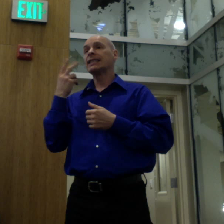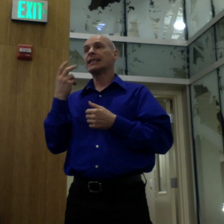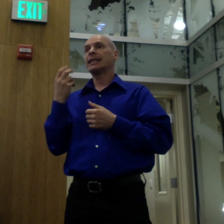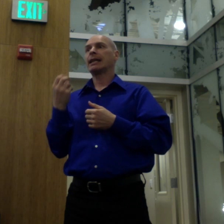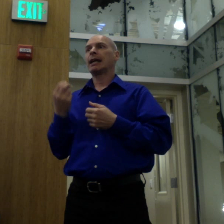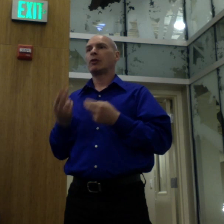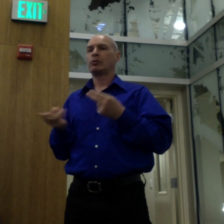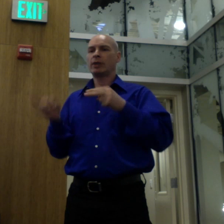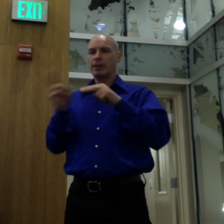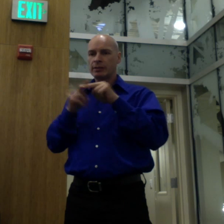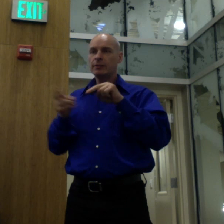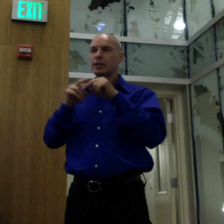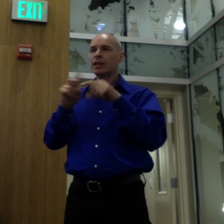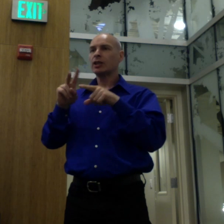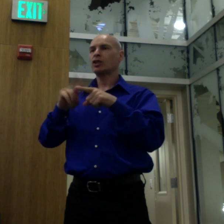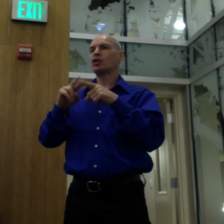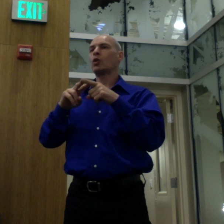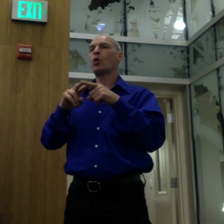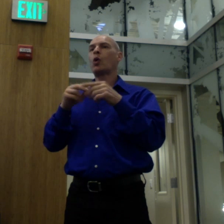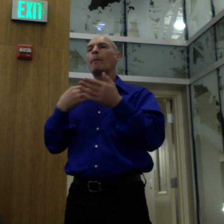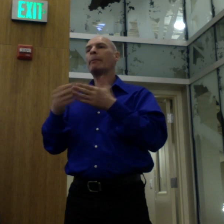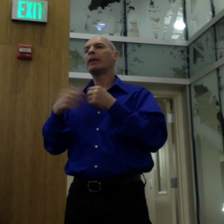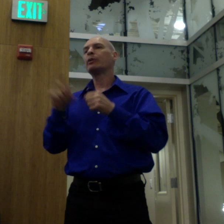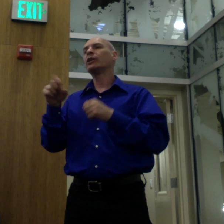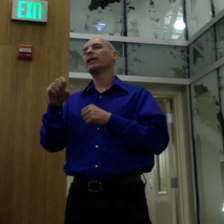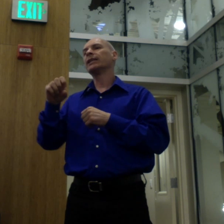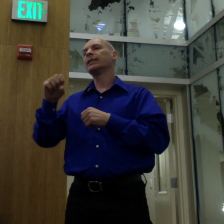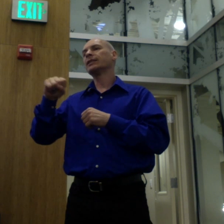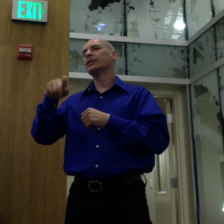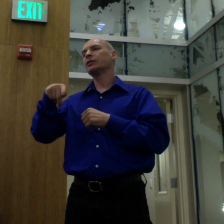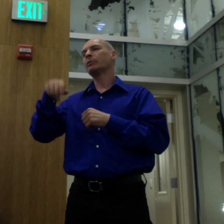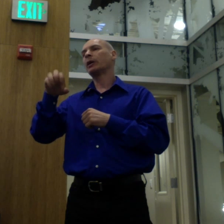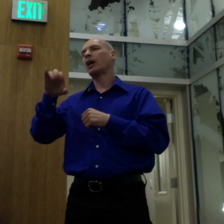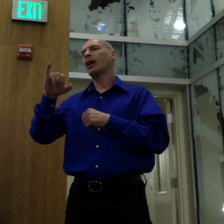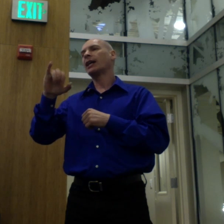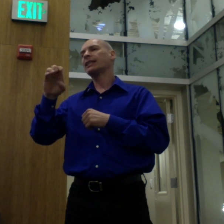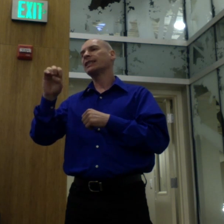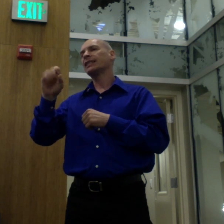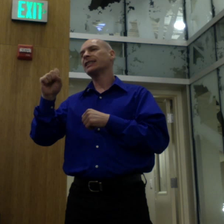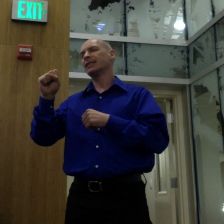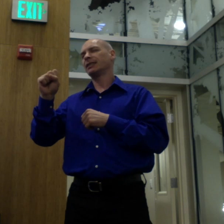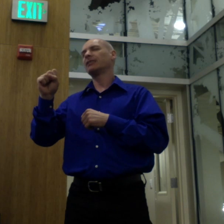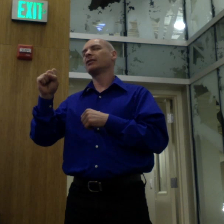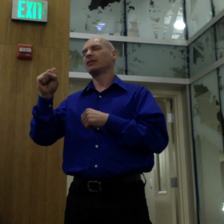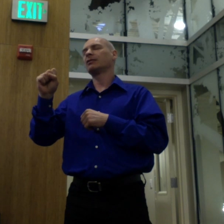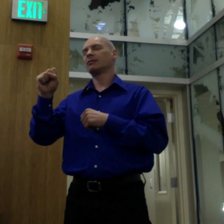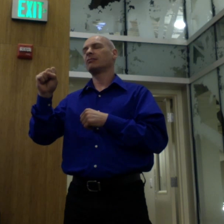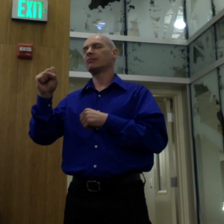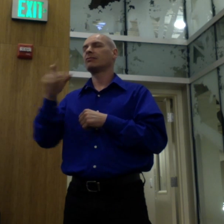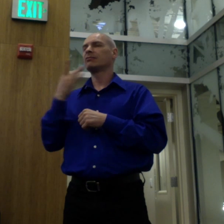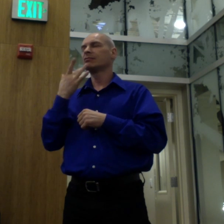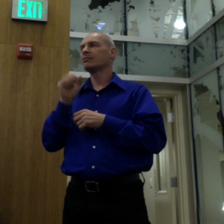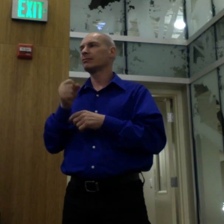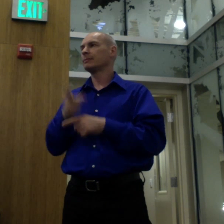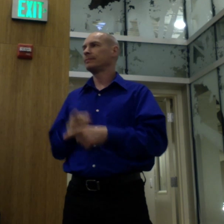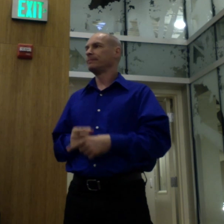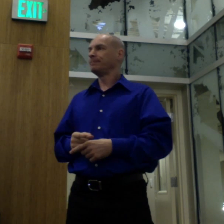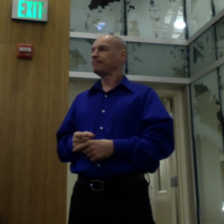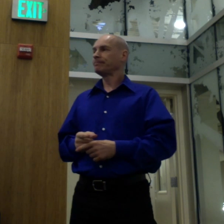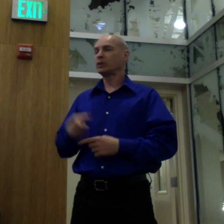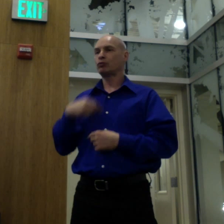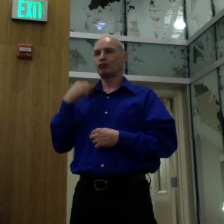See what kind of spices are needed or not needed before you start adding a lot of spices. Okay? But definitely